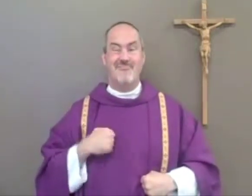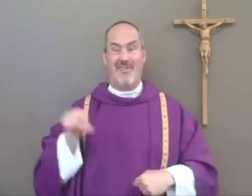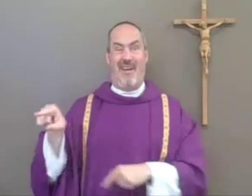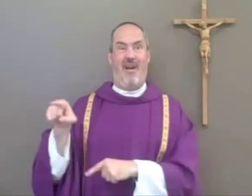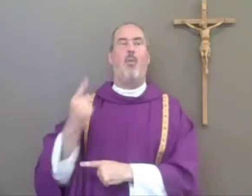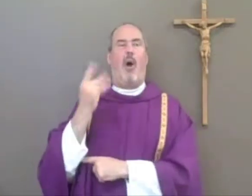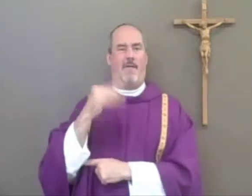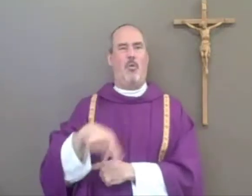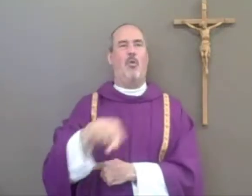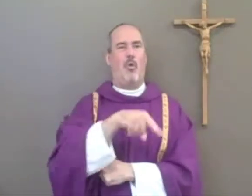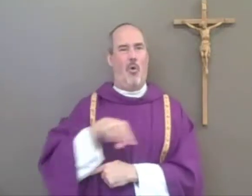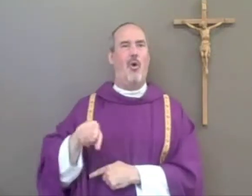into becoming soldiers.